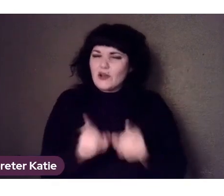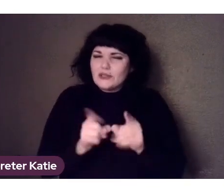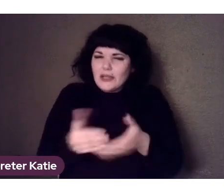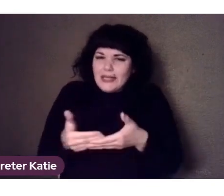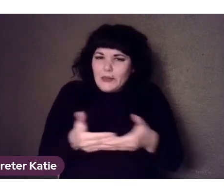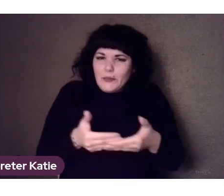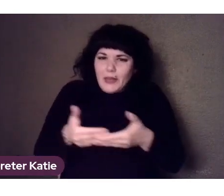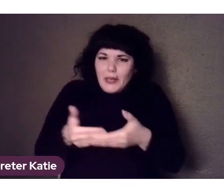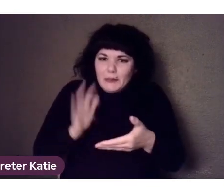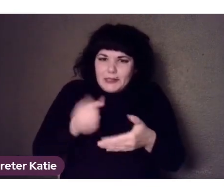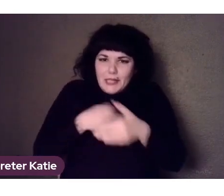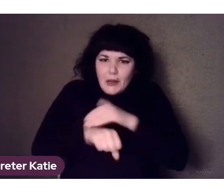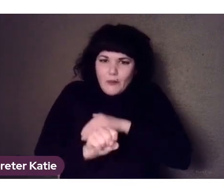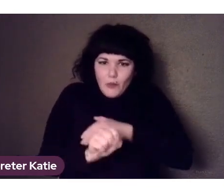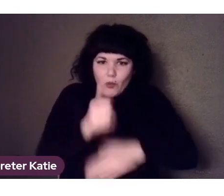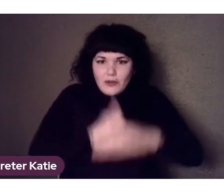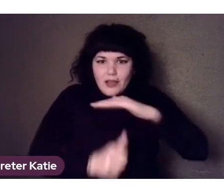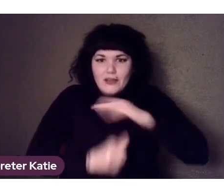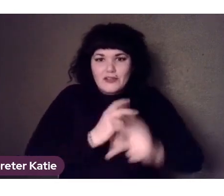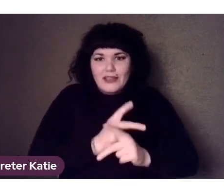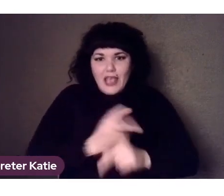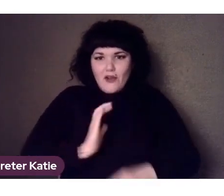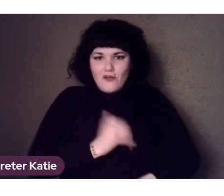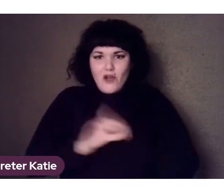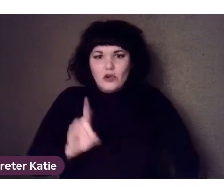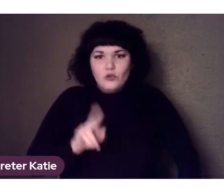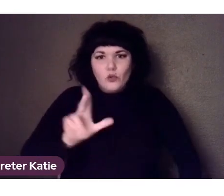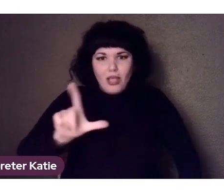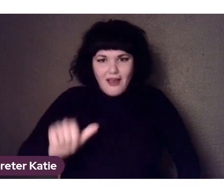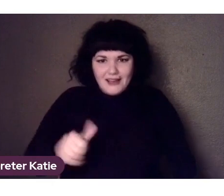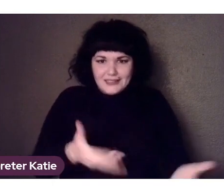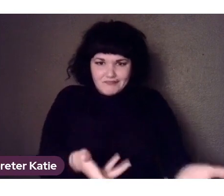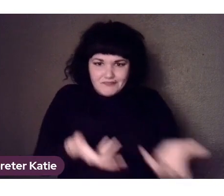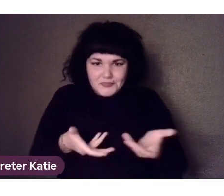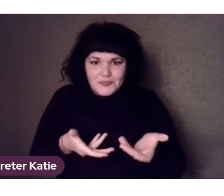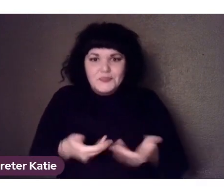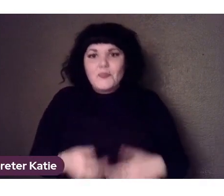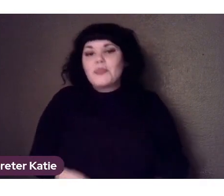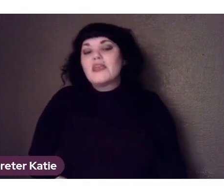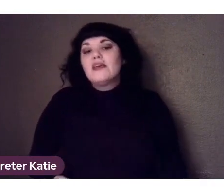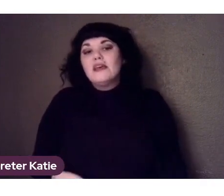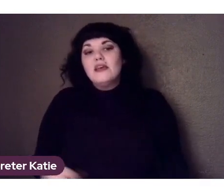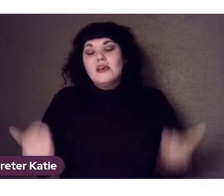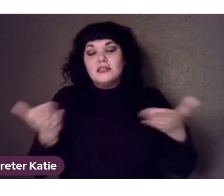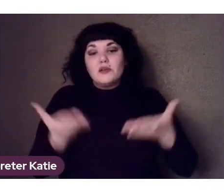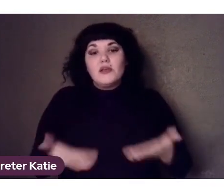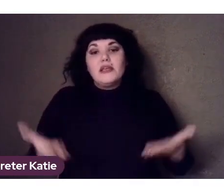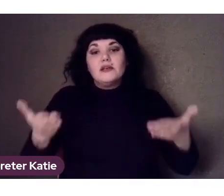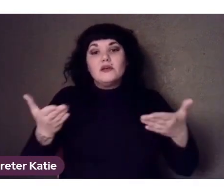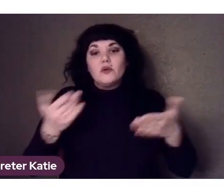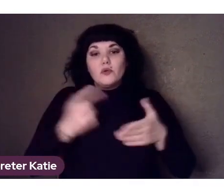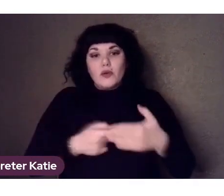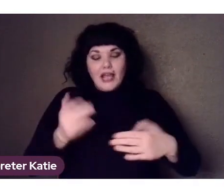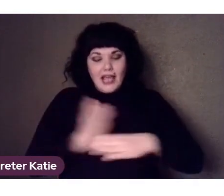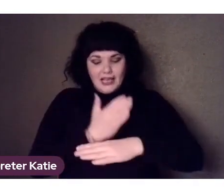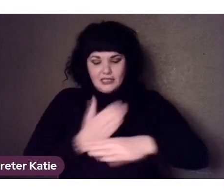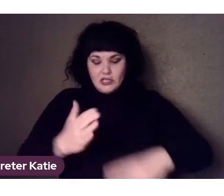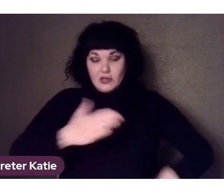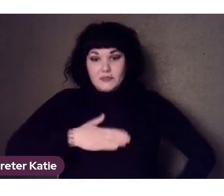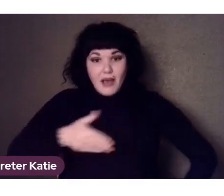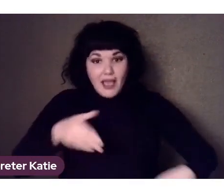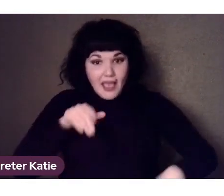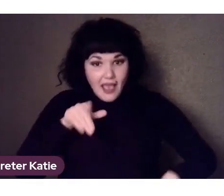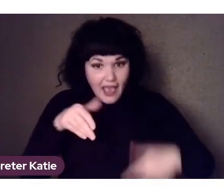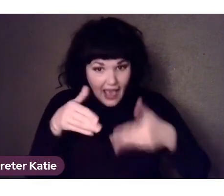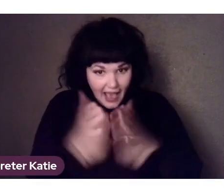born under the care of our doulas. So here is what I share as my ask, as your